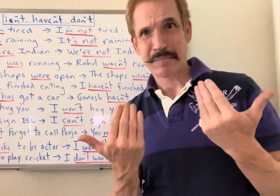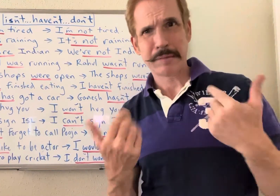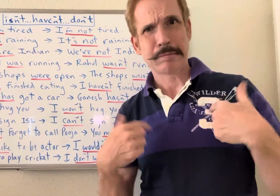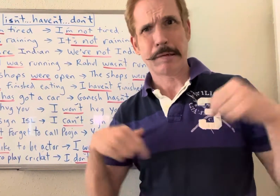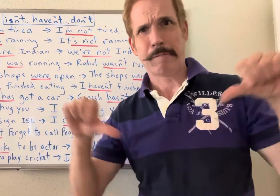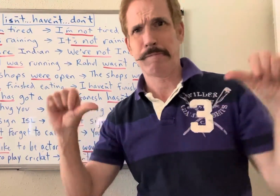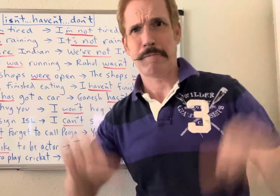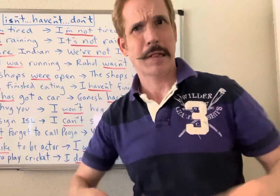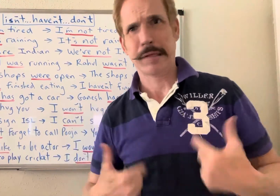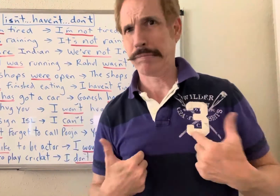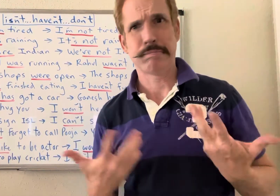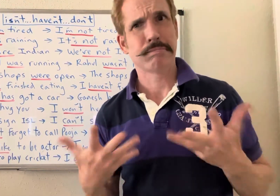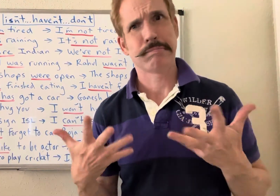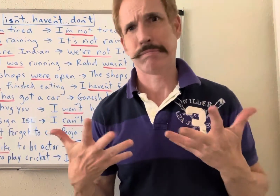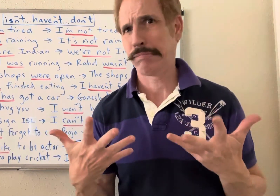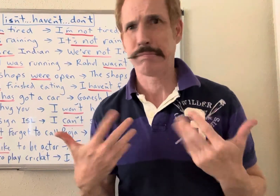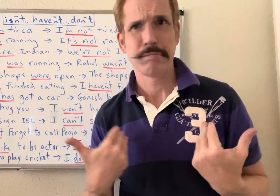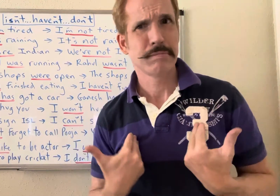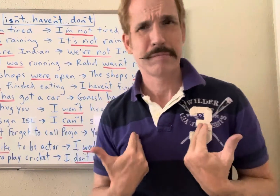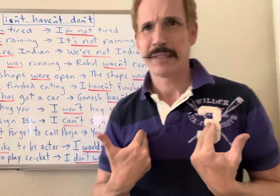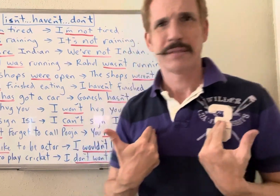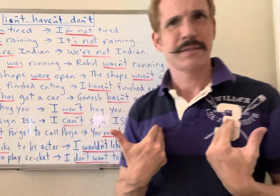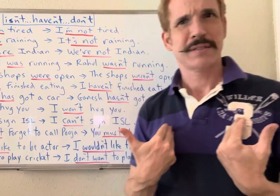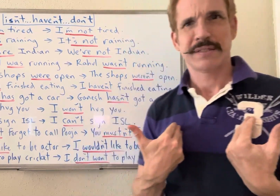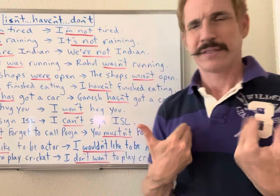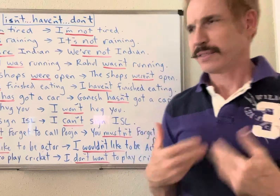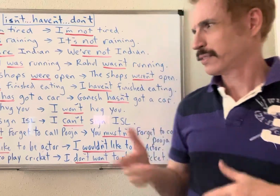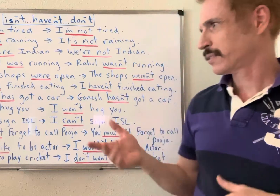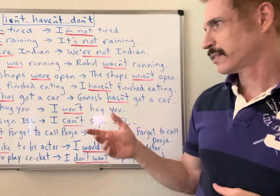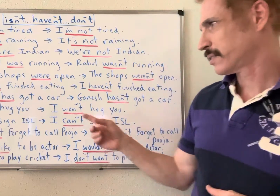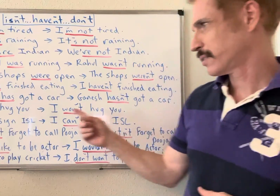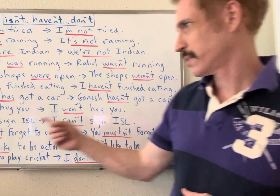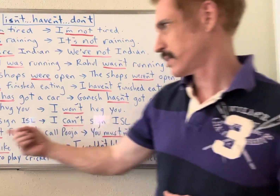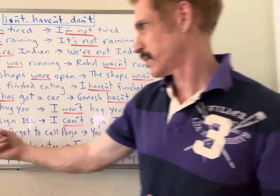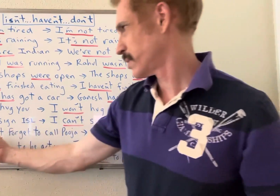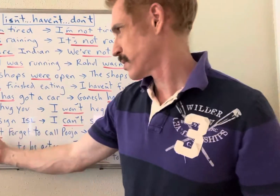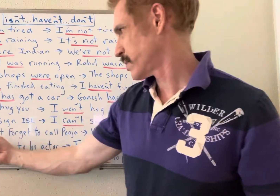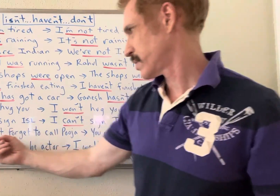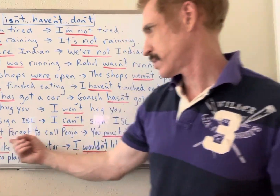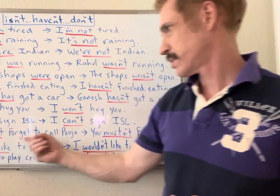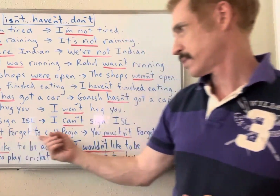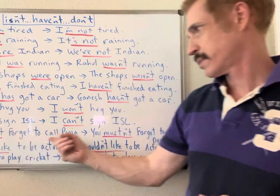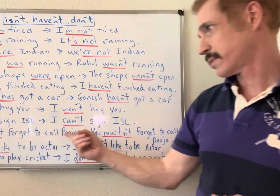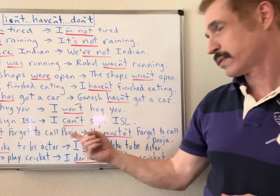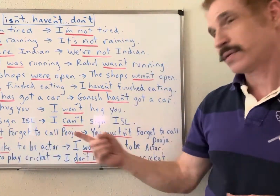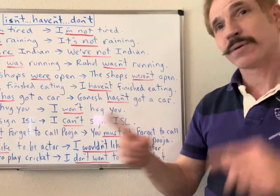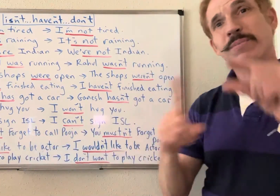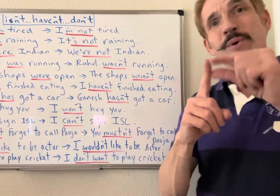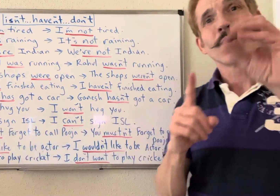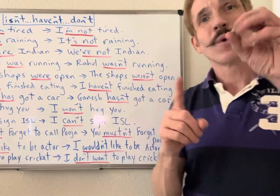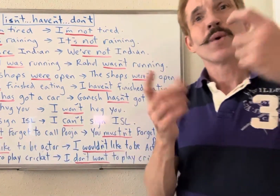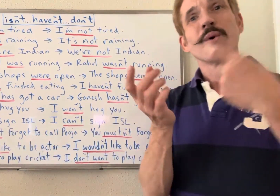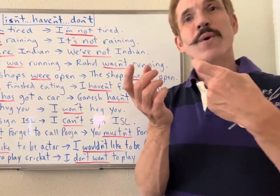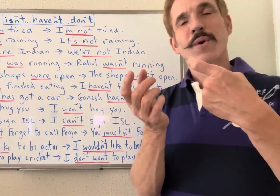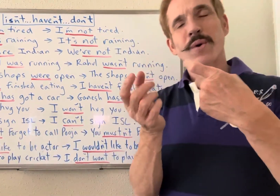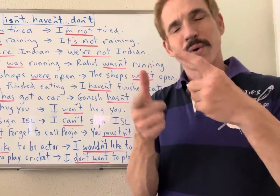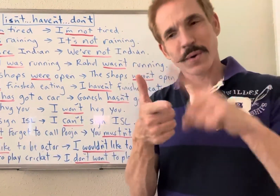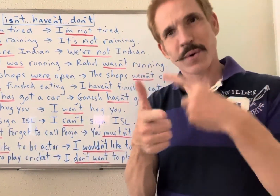this may say $46,000, $5,000 goes to daycare, and so it's not taxed to